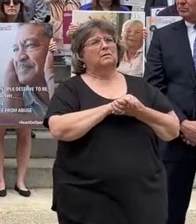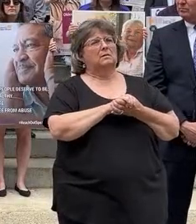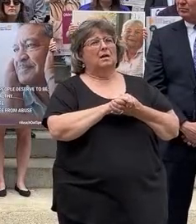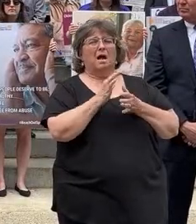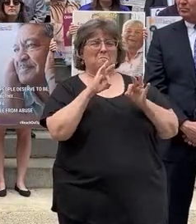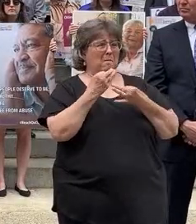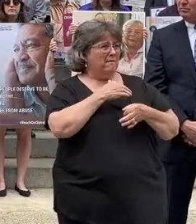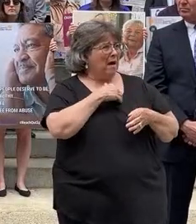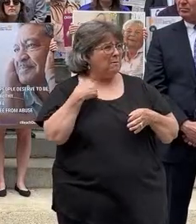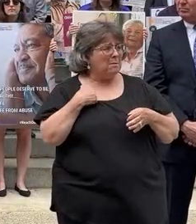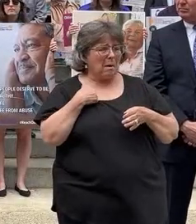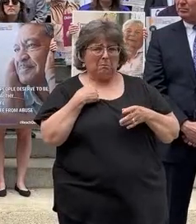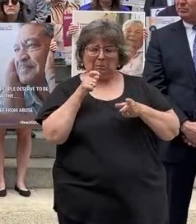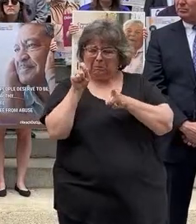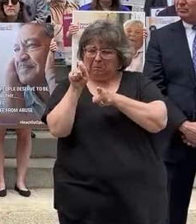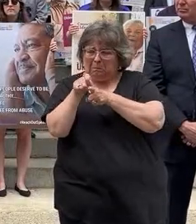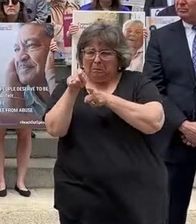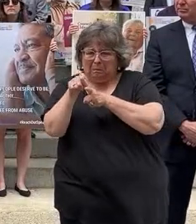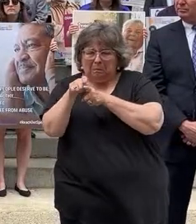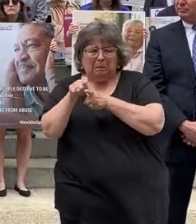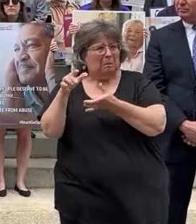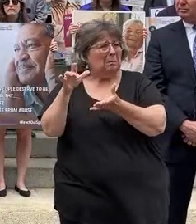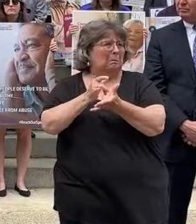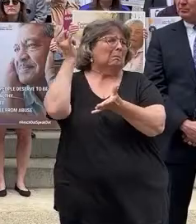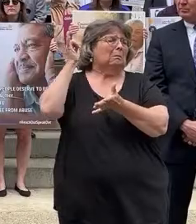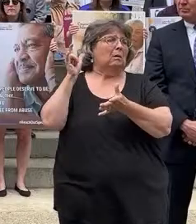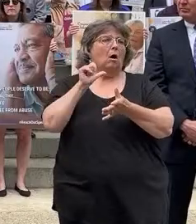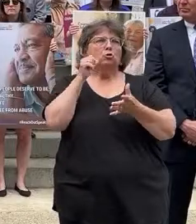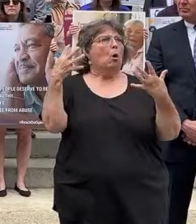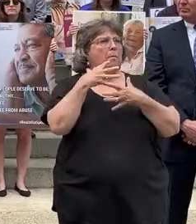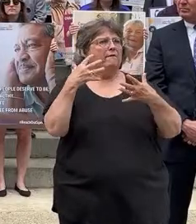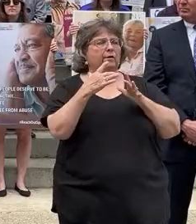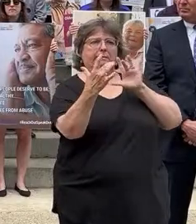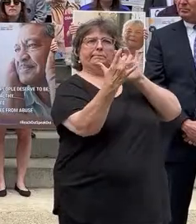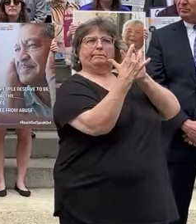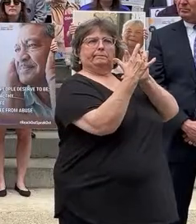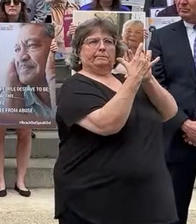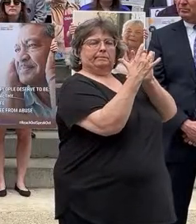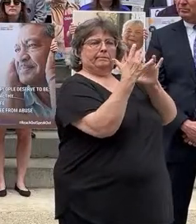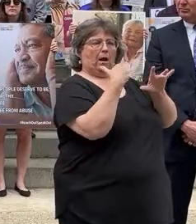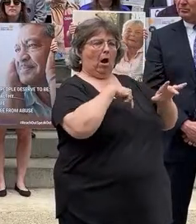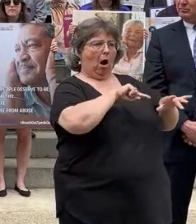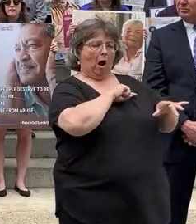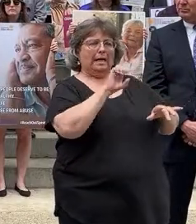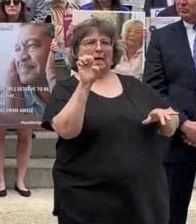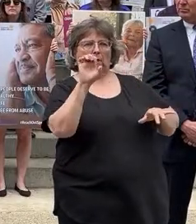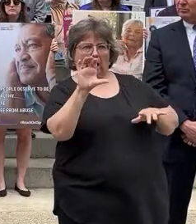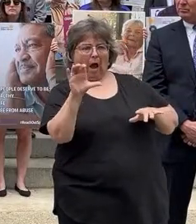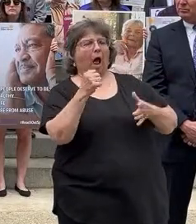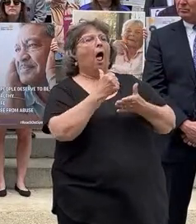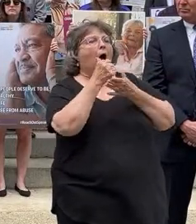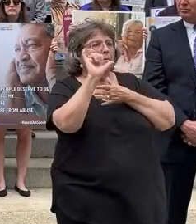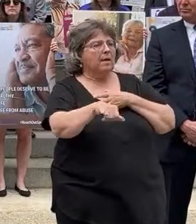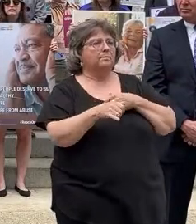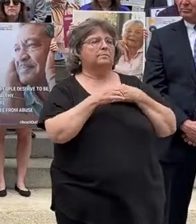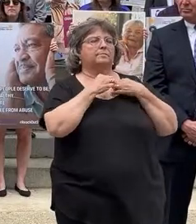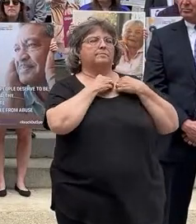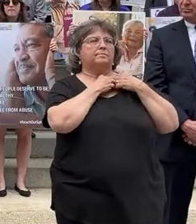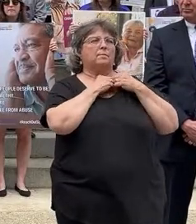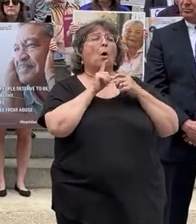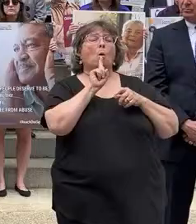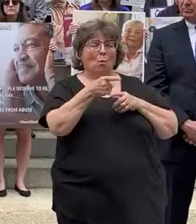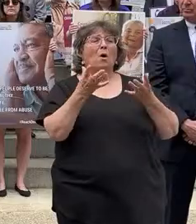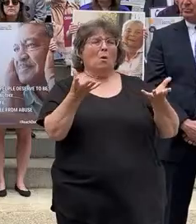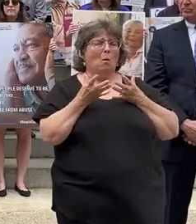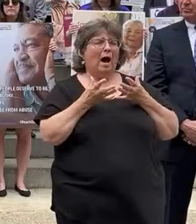be a family member who's preying on them or someone else. Do not be afraid to reach out and contact us and help them because we